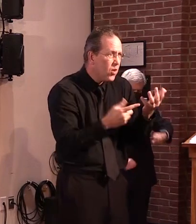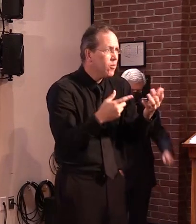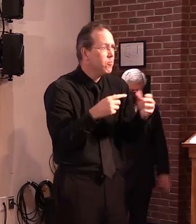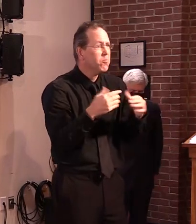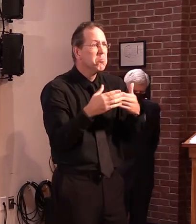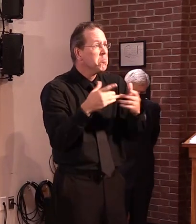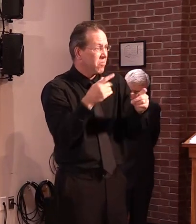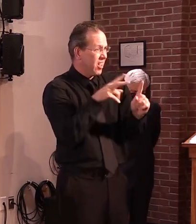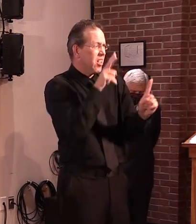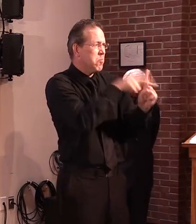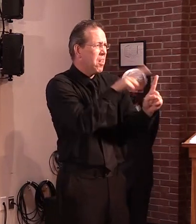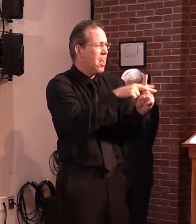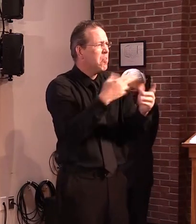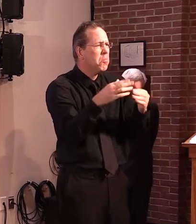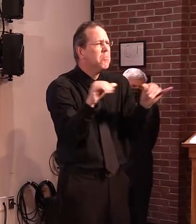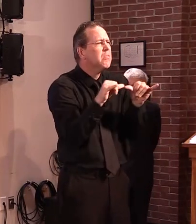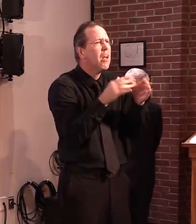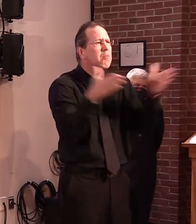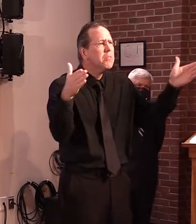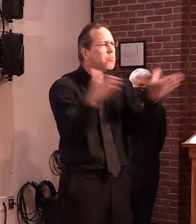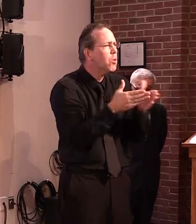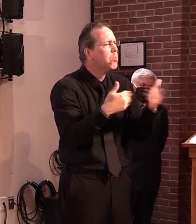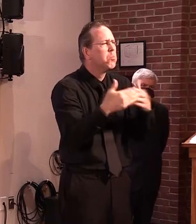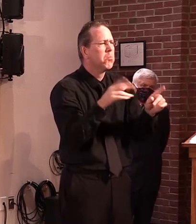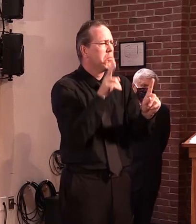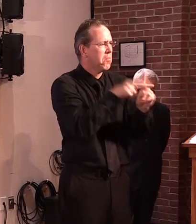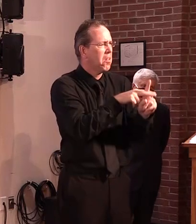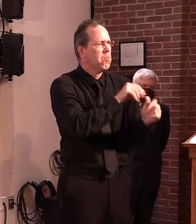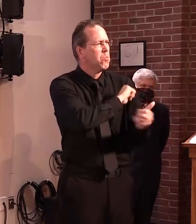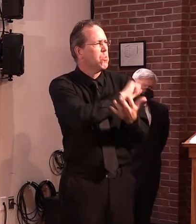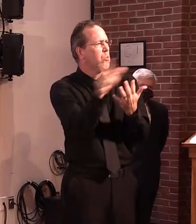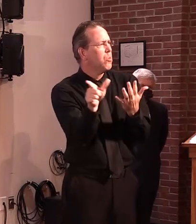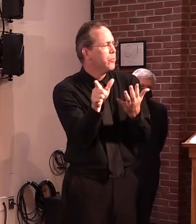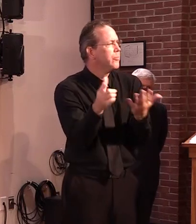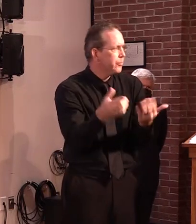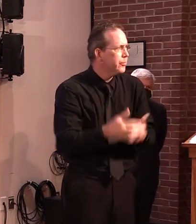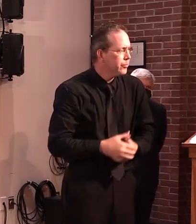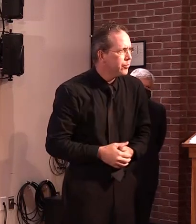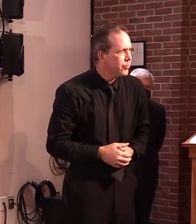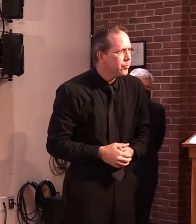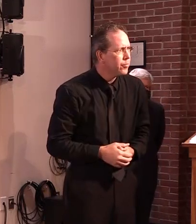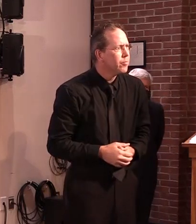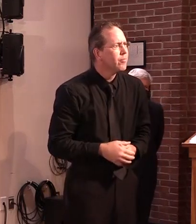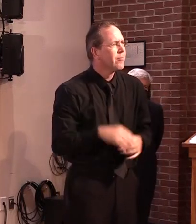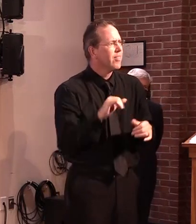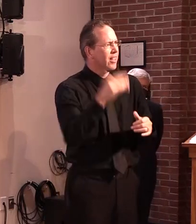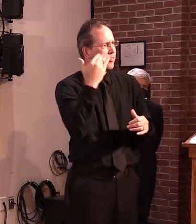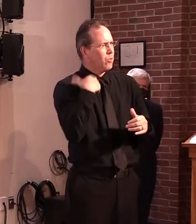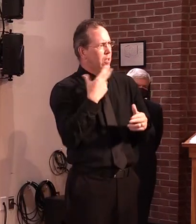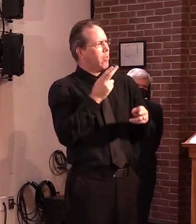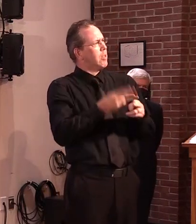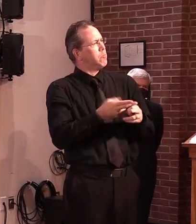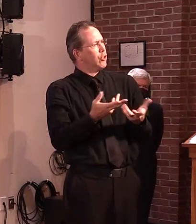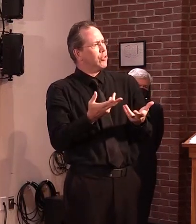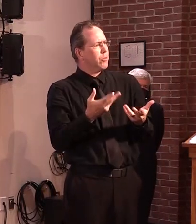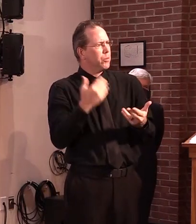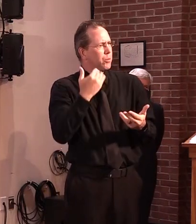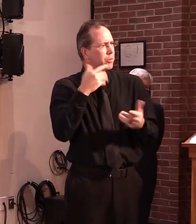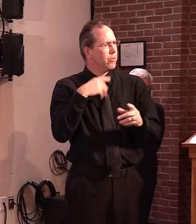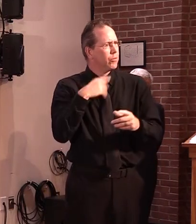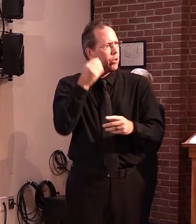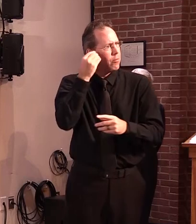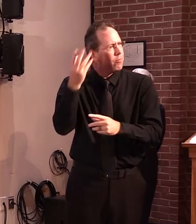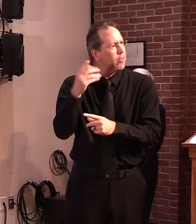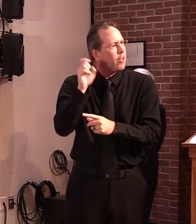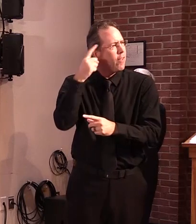New York and Texas and California. So that's the reason why, as I was mentioning, to Governor Scott a few minutes